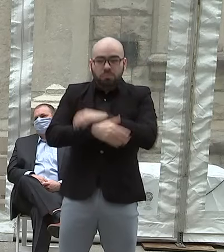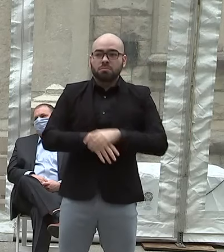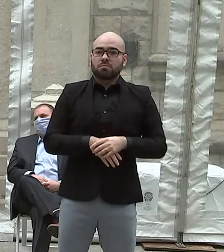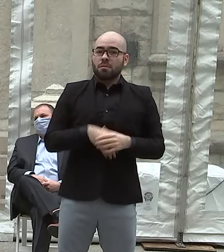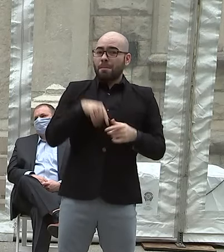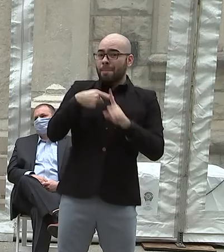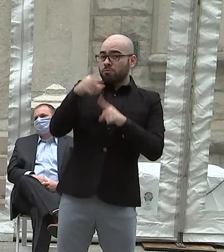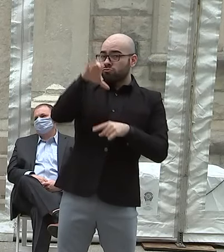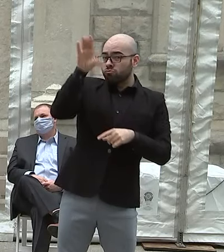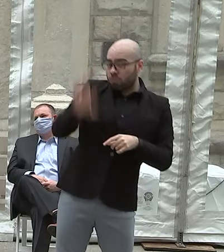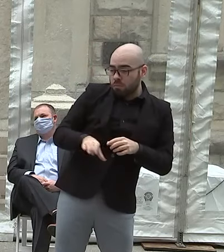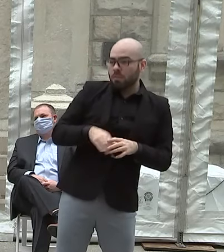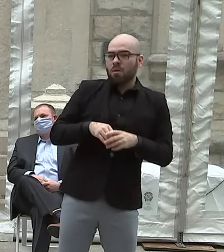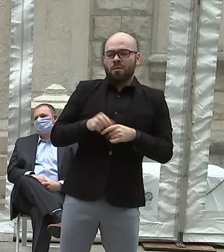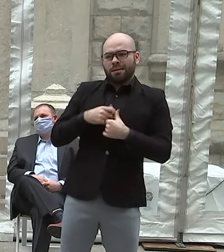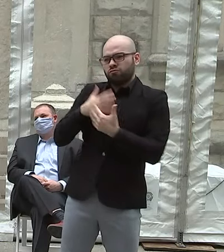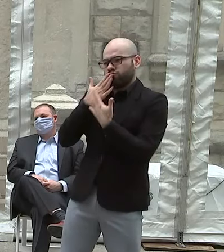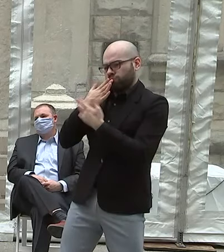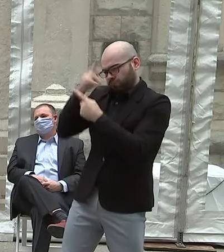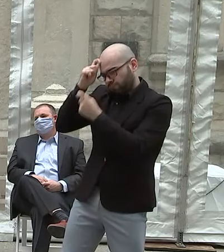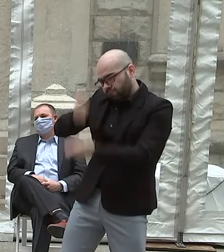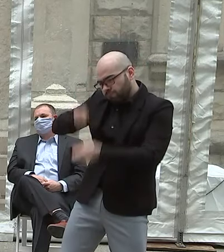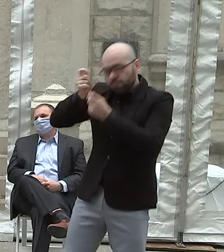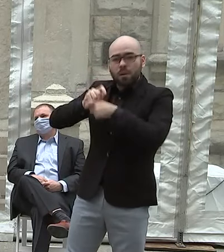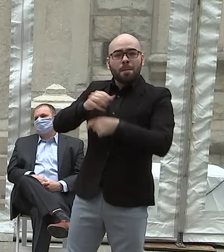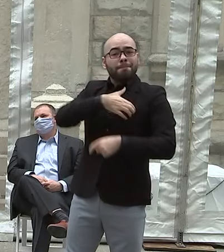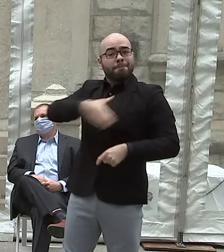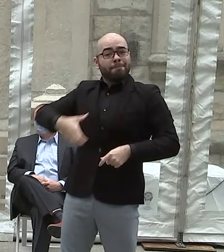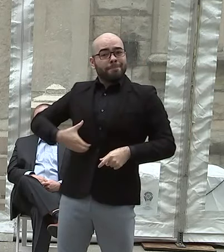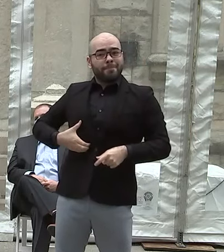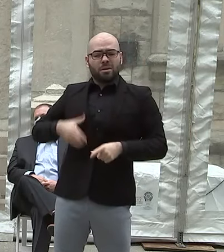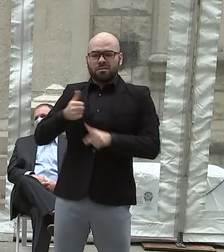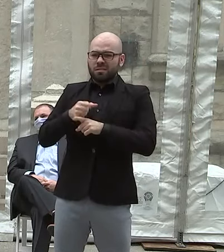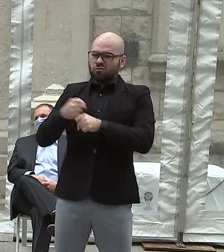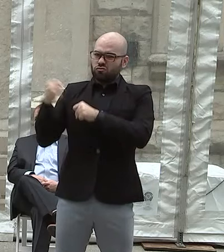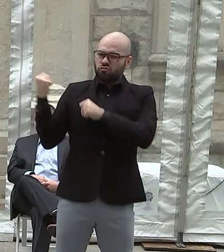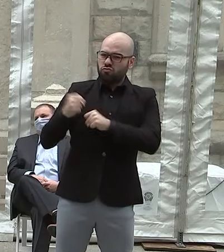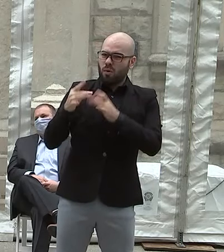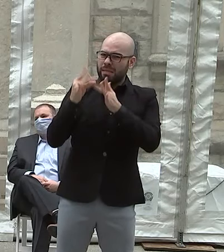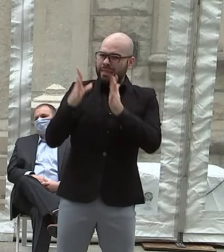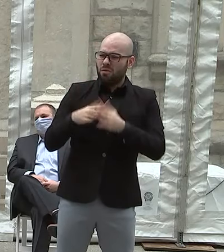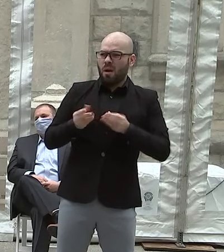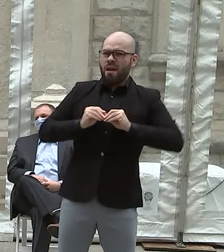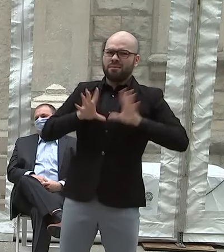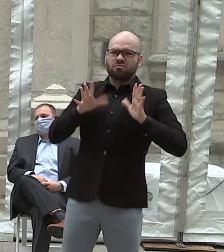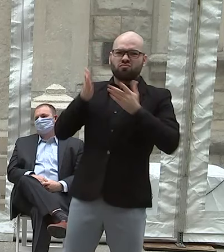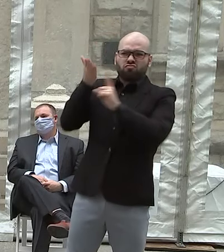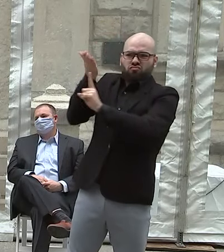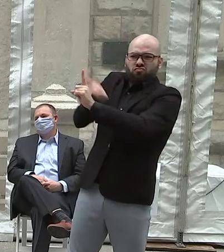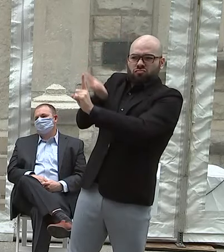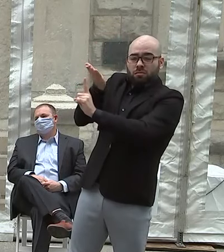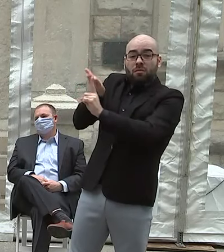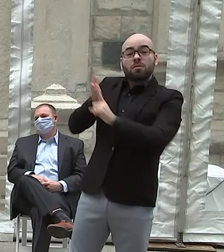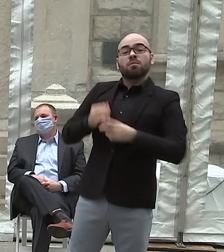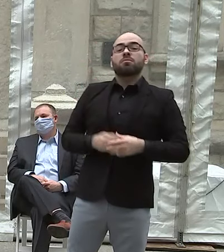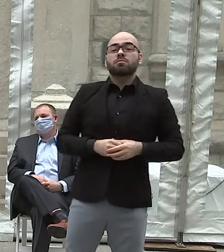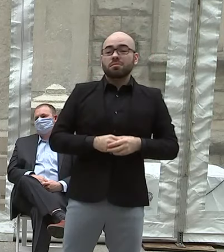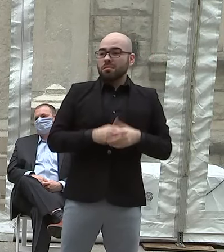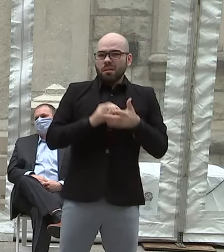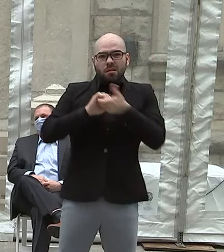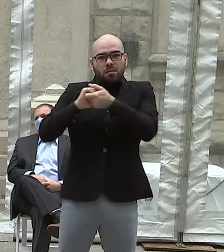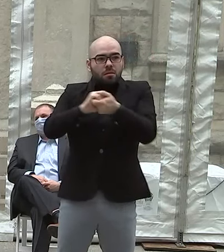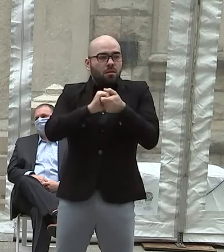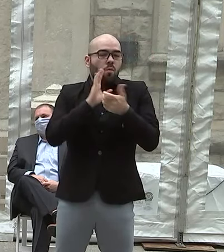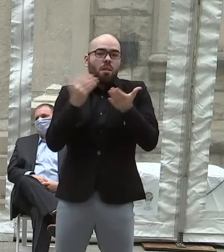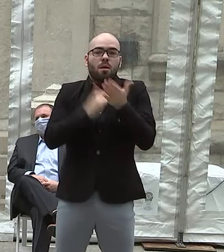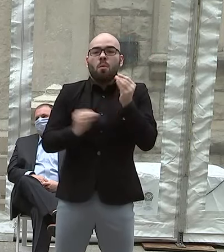applaud Mayor Lightfoot for demonstrating strong leadership for all Chicagoans. I hope we will emerge stronger from this crisis, and together we will continue